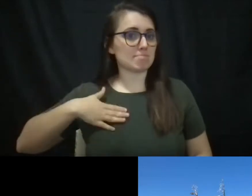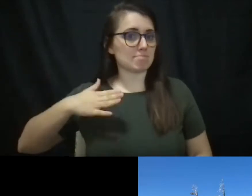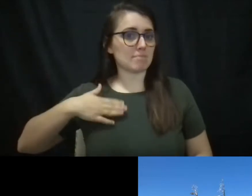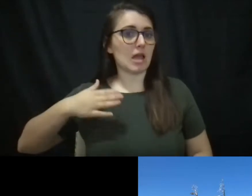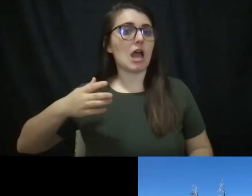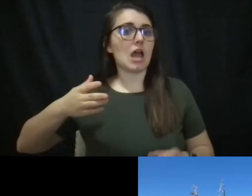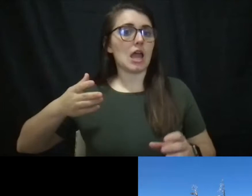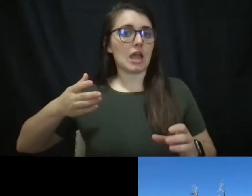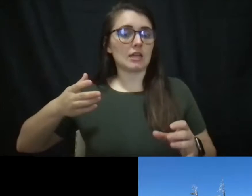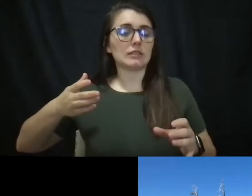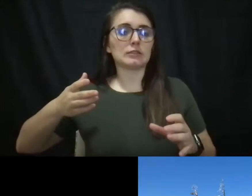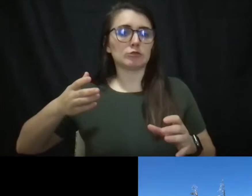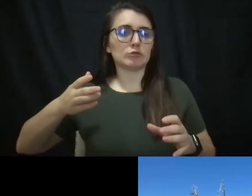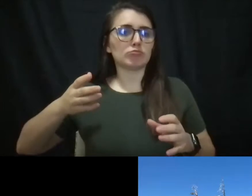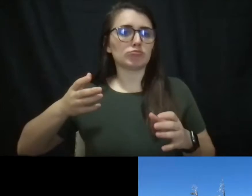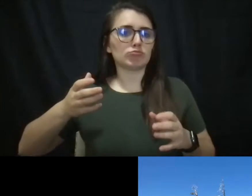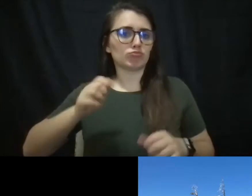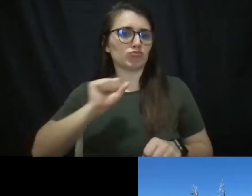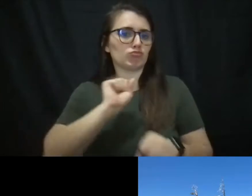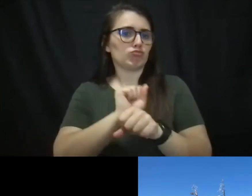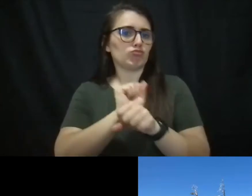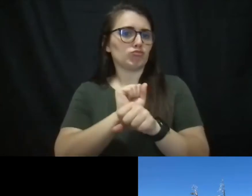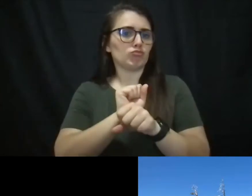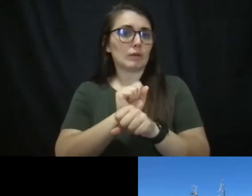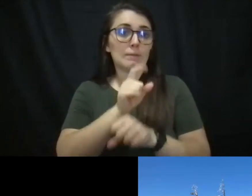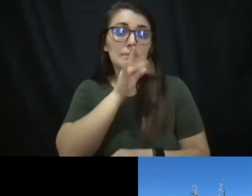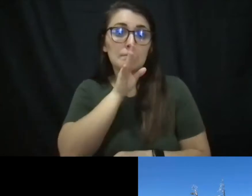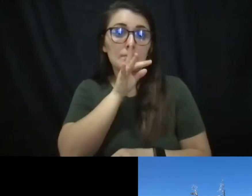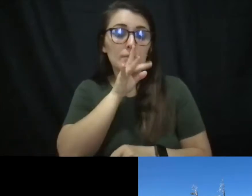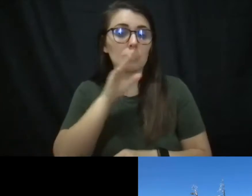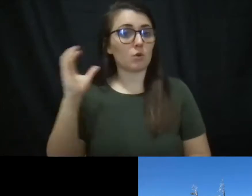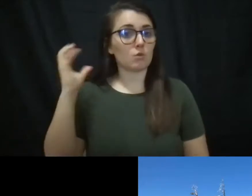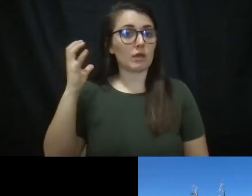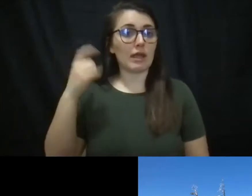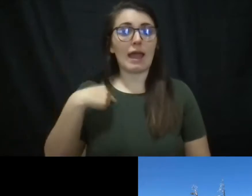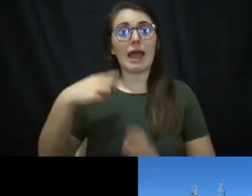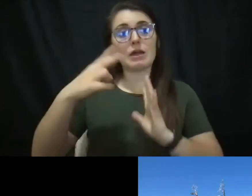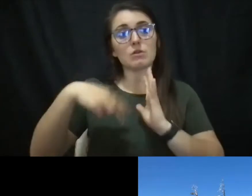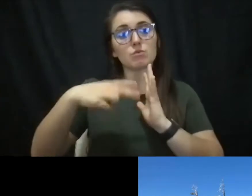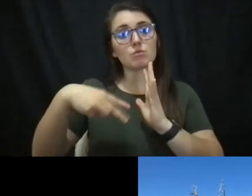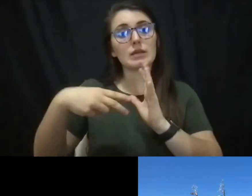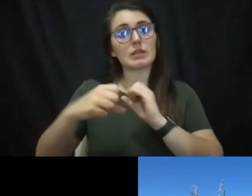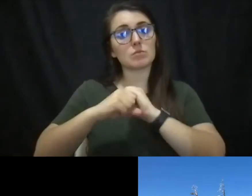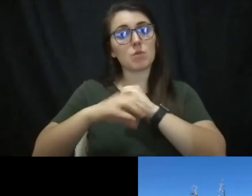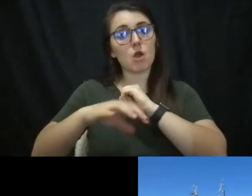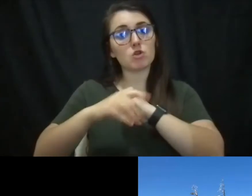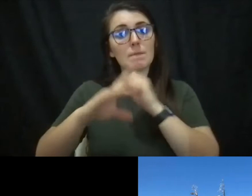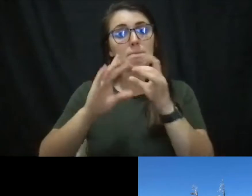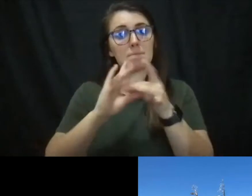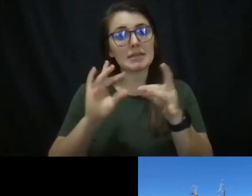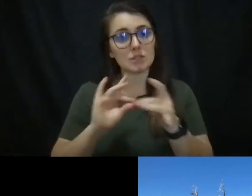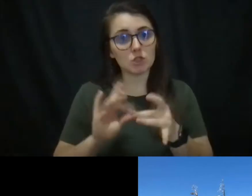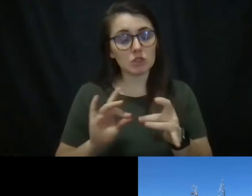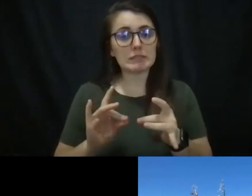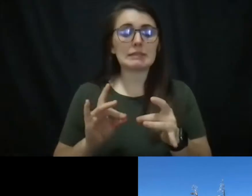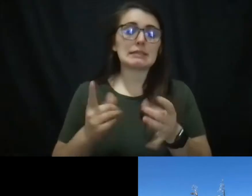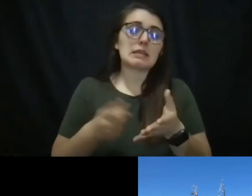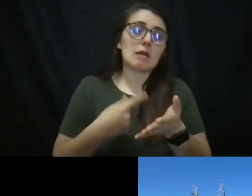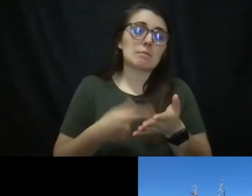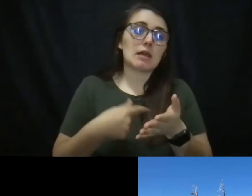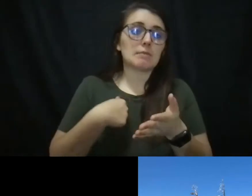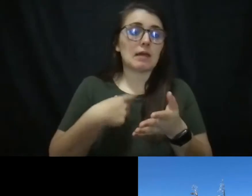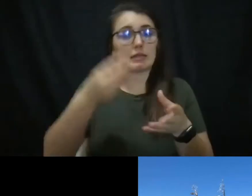is to speak on the radio for sure, in a lot of different capacities. I read sponsorship messages. Sometimes I